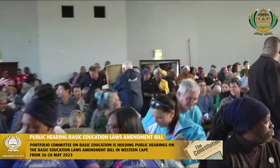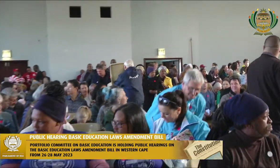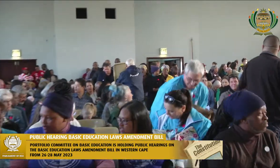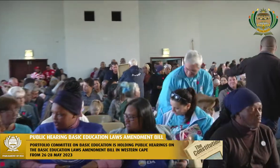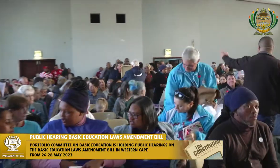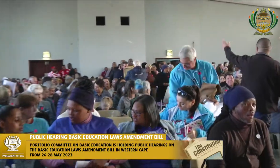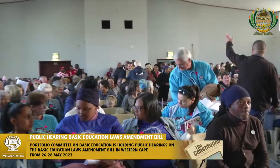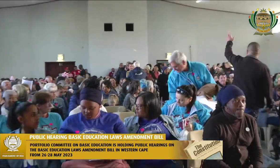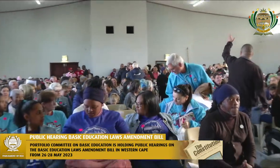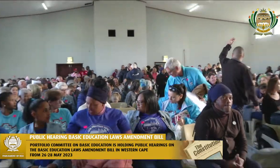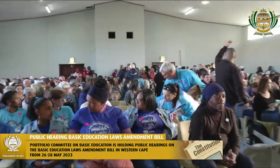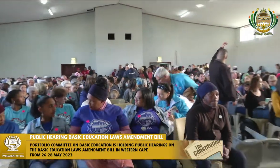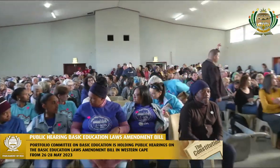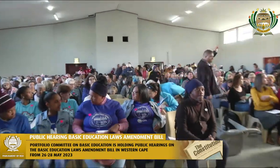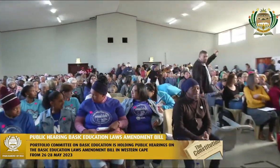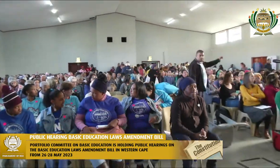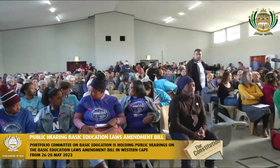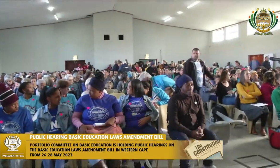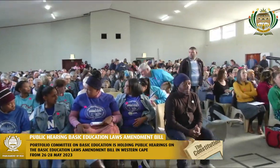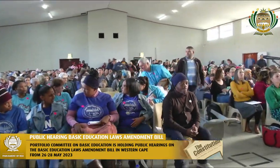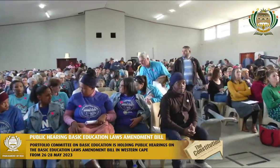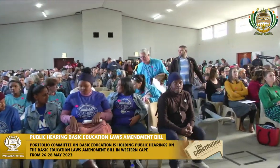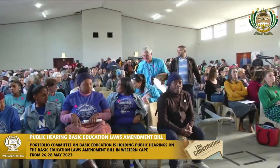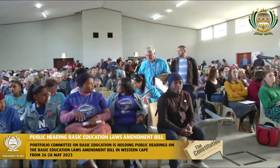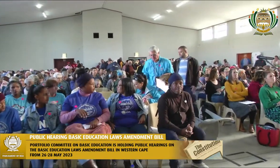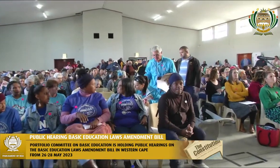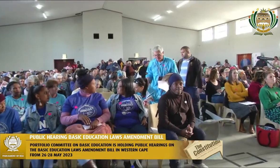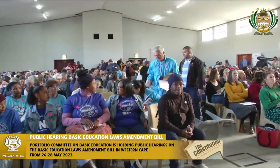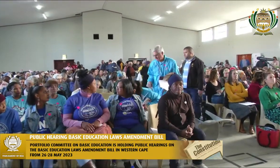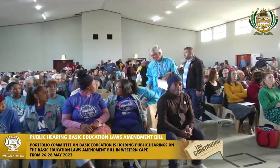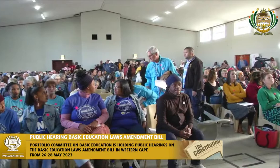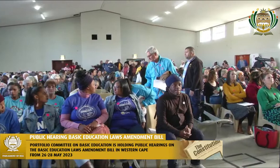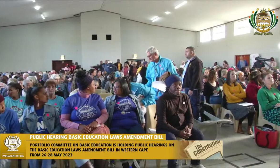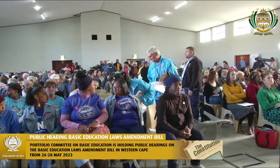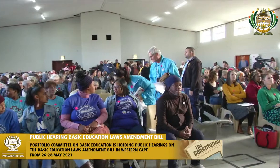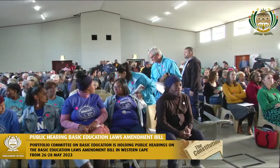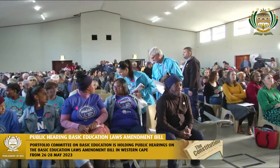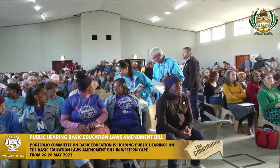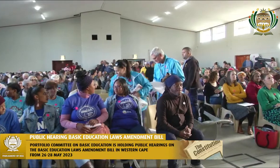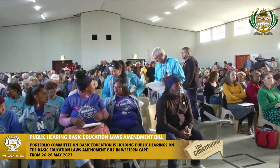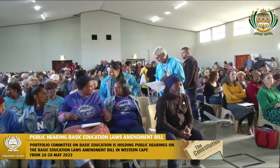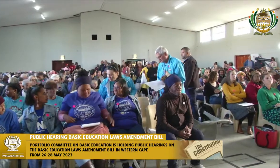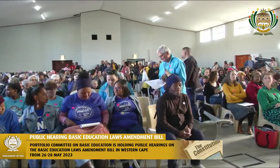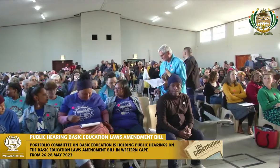And few people standing, if it's possible.